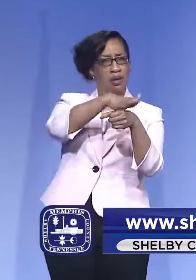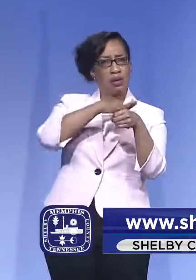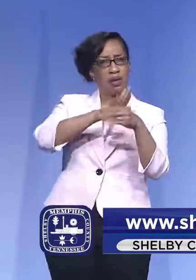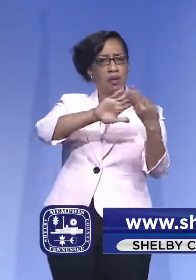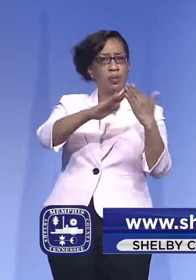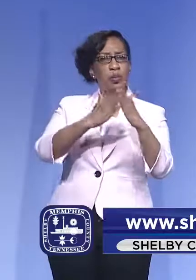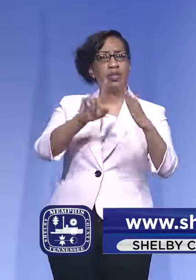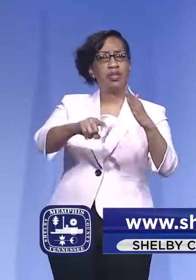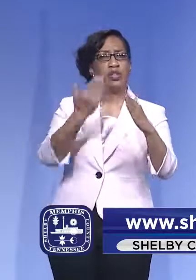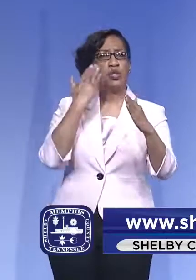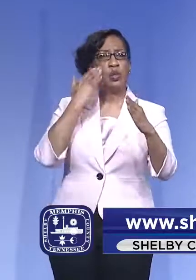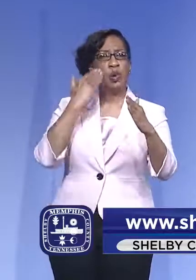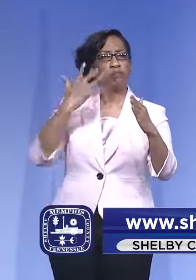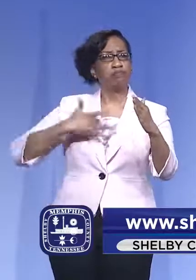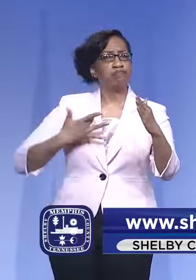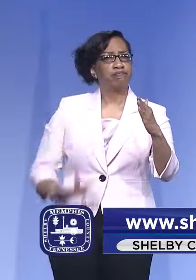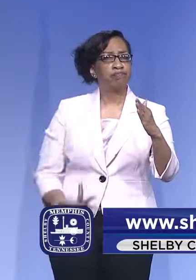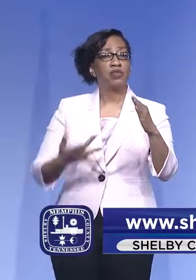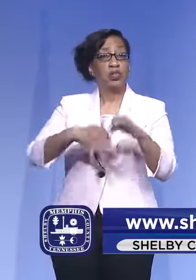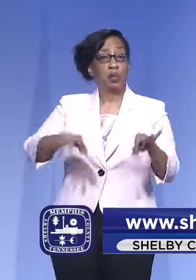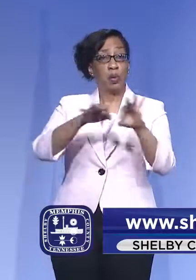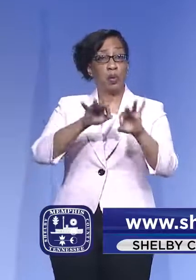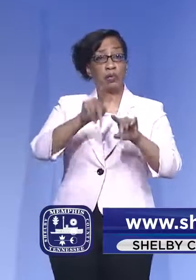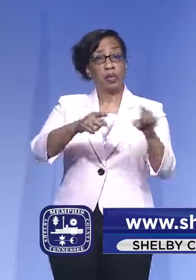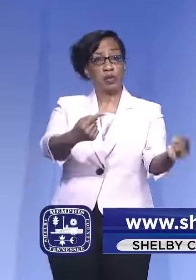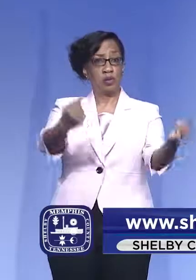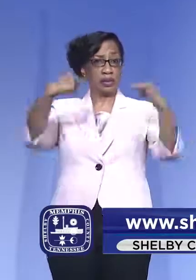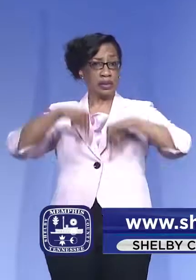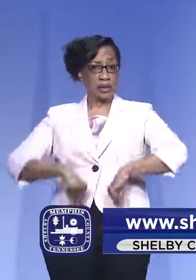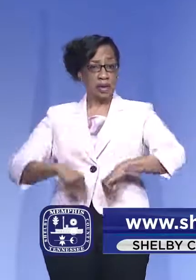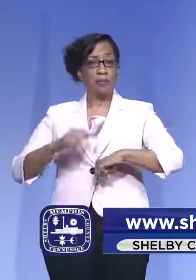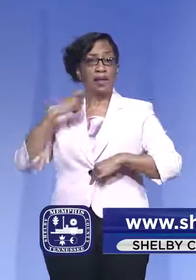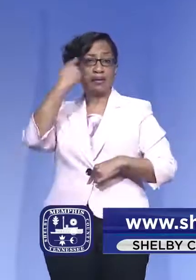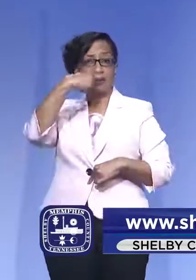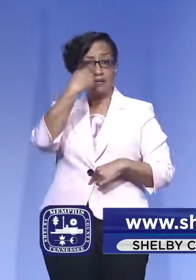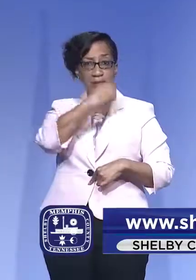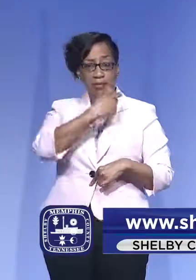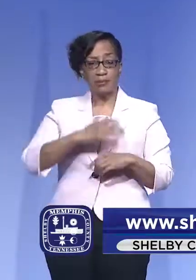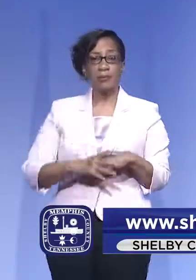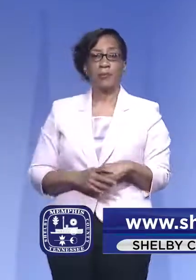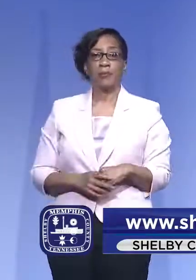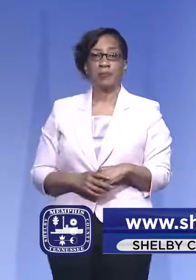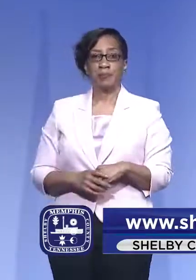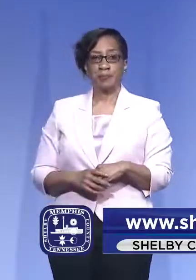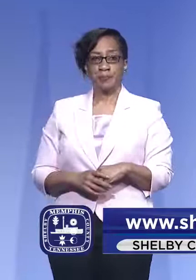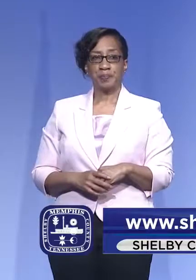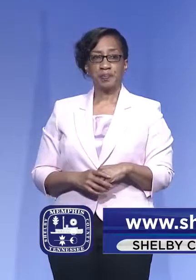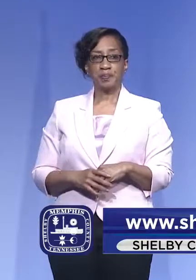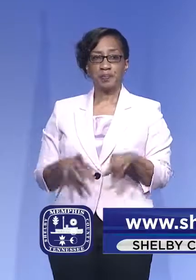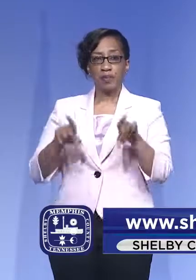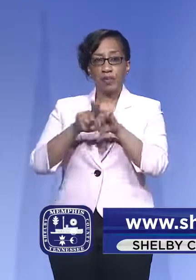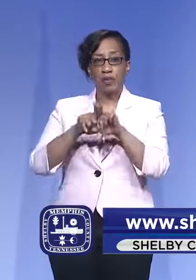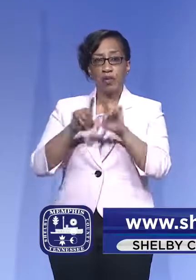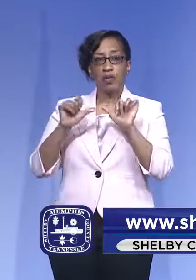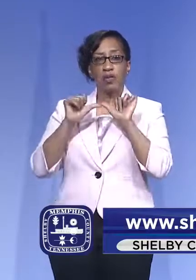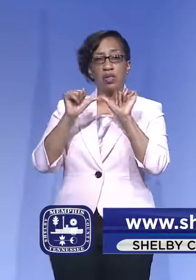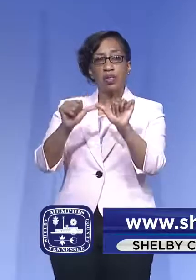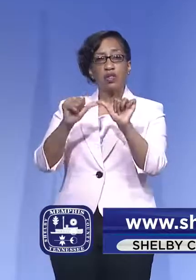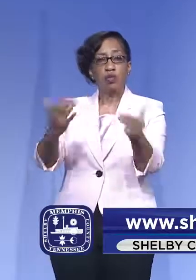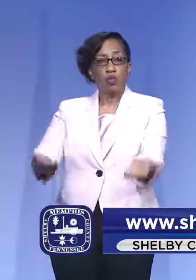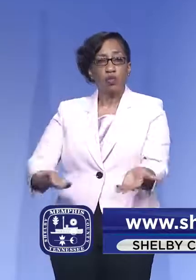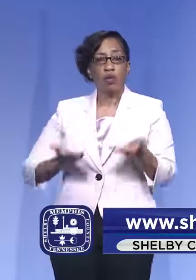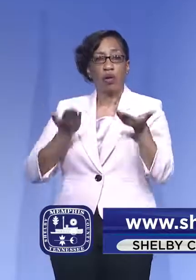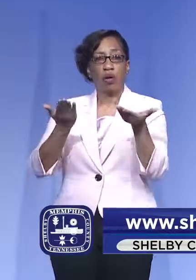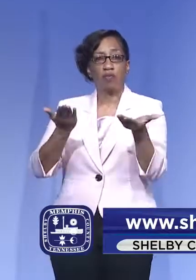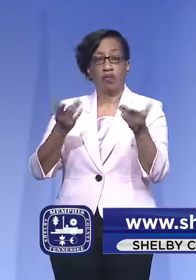we continue to need people to come out and be tested. We're also continuing to offer and cooperate